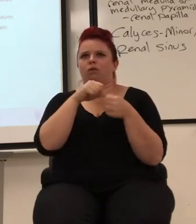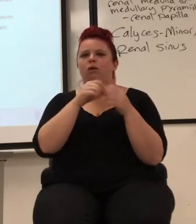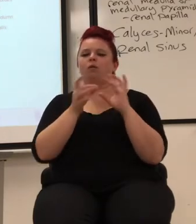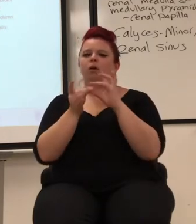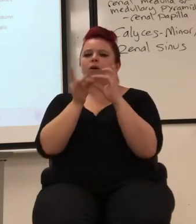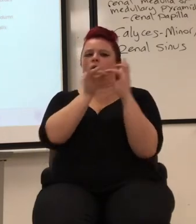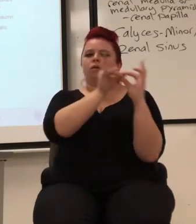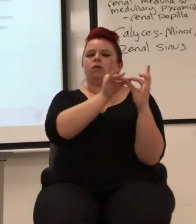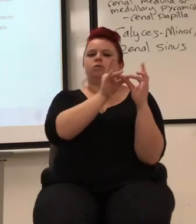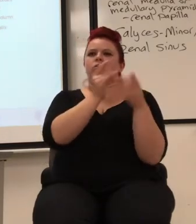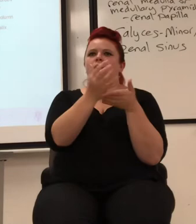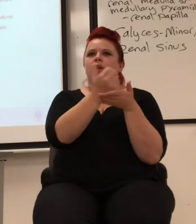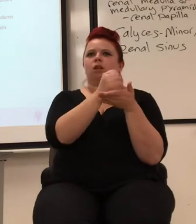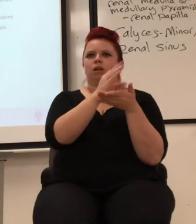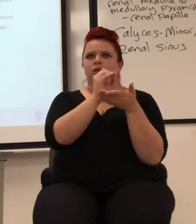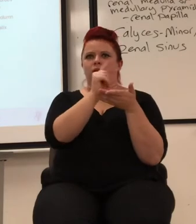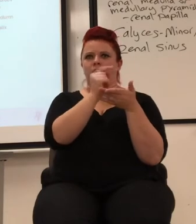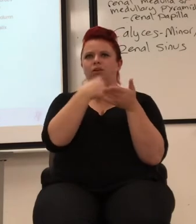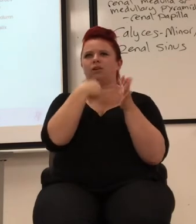draw the collecting duct as this